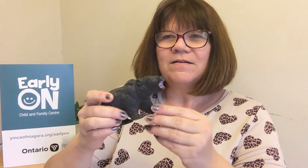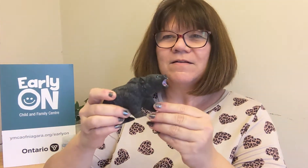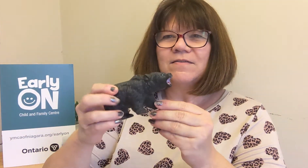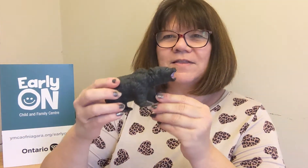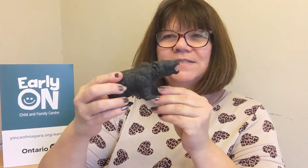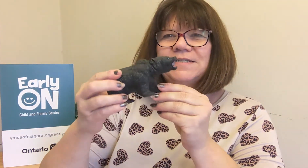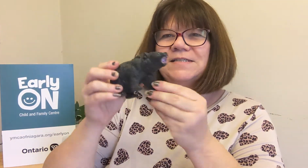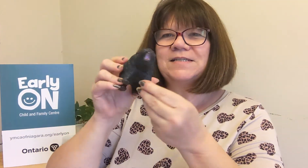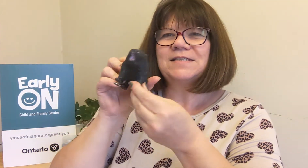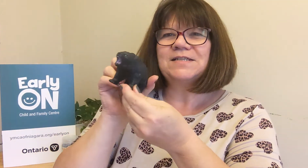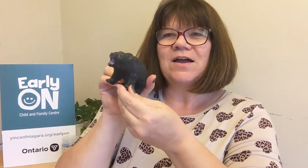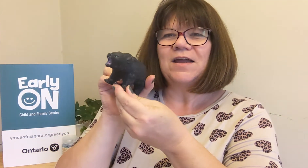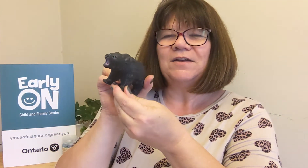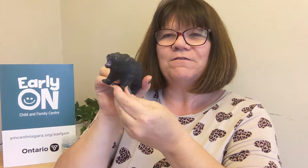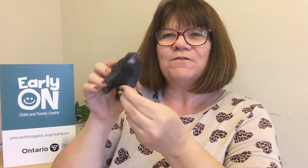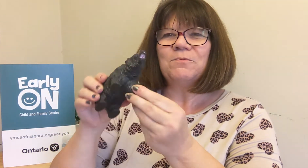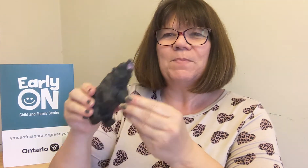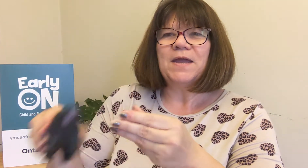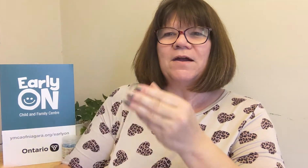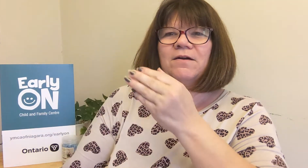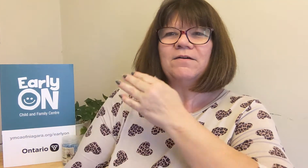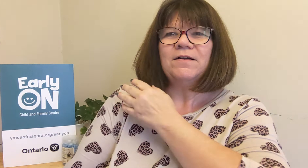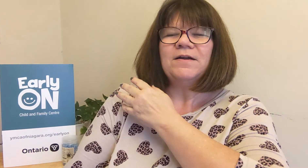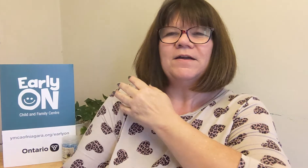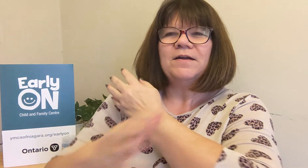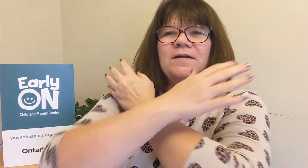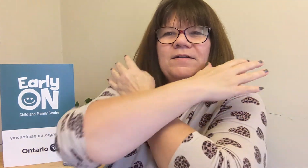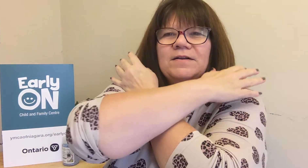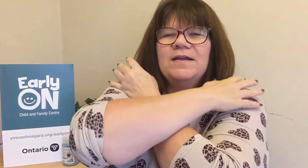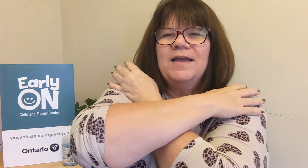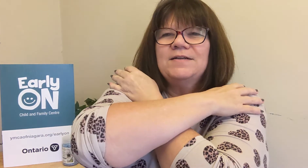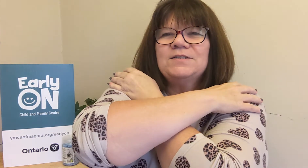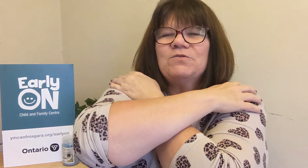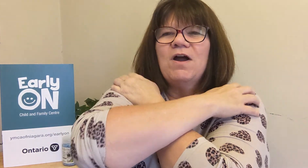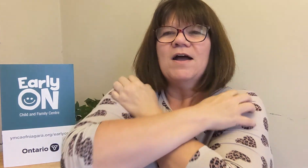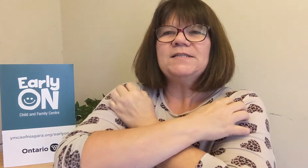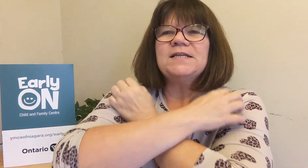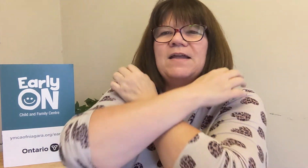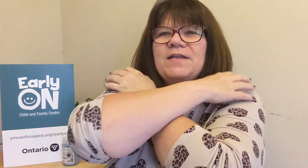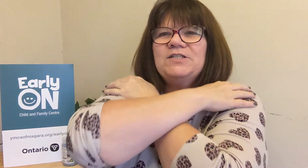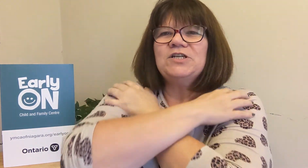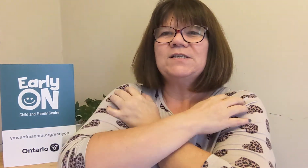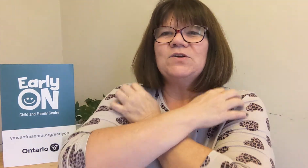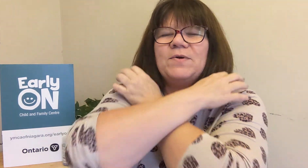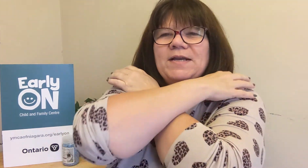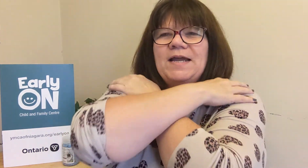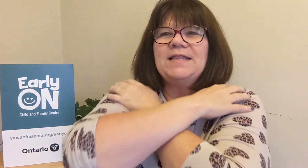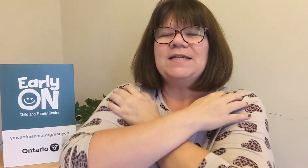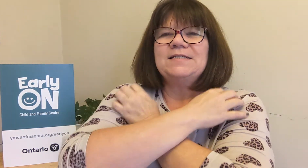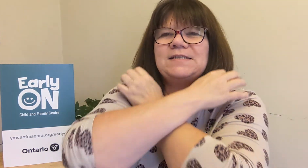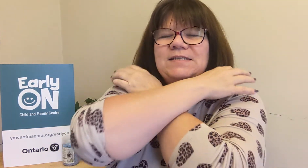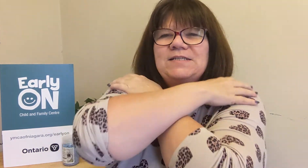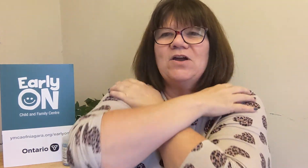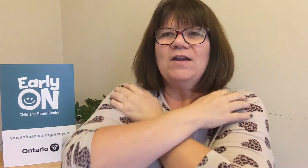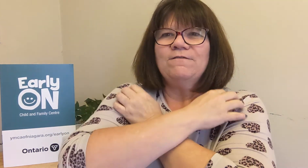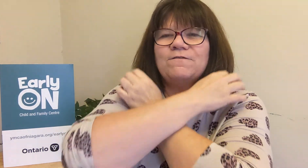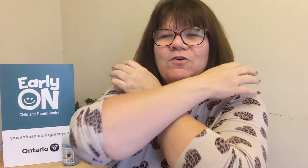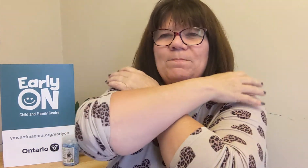This is the sign for bear. Bear. Hands crossed. And then just going like this. The sign for